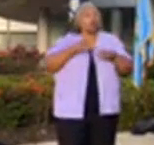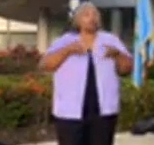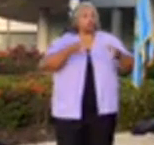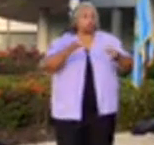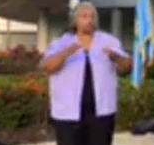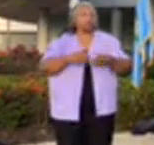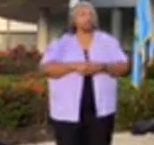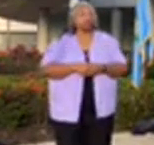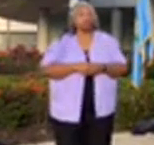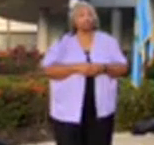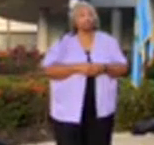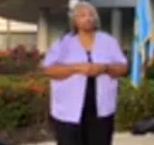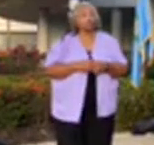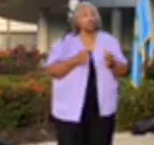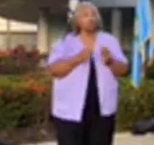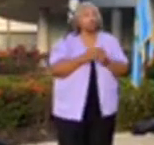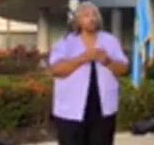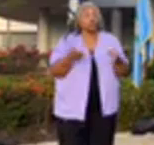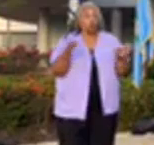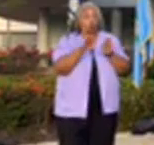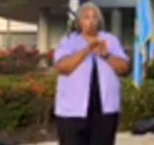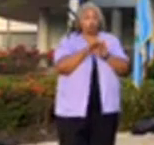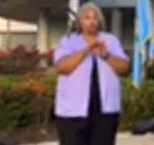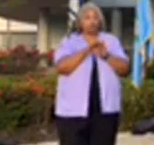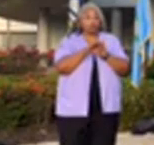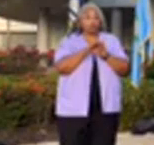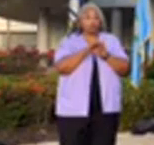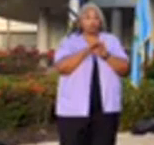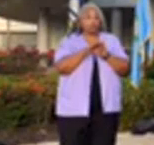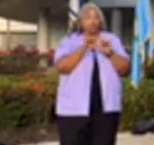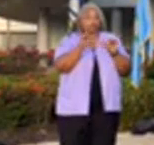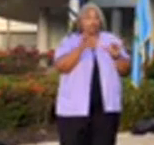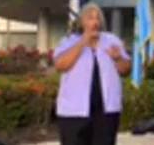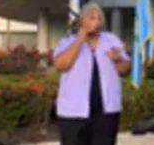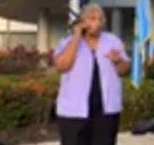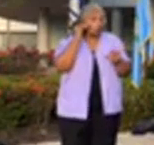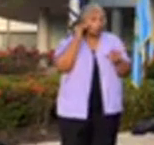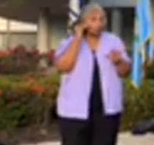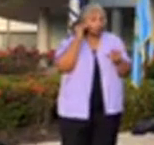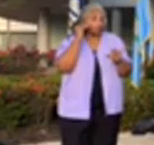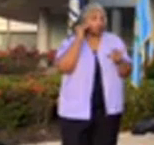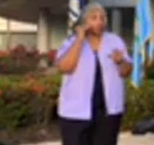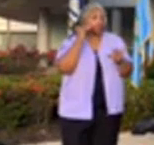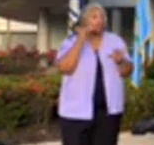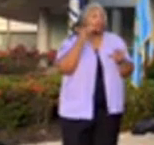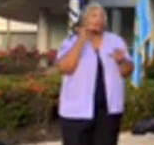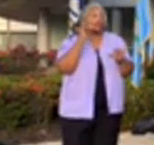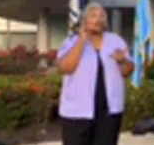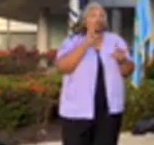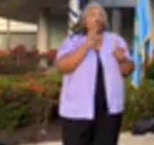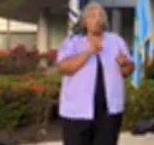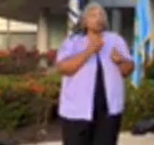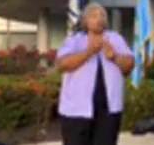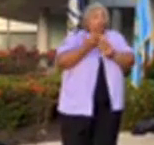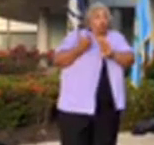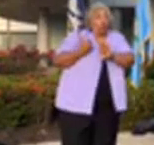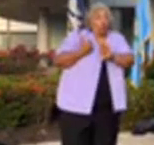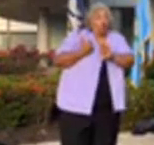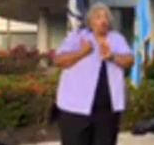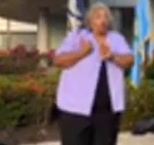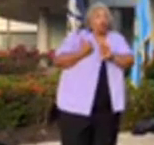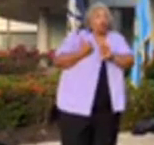With the shutdown, meaning in regards to the stay-at-home orders and even those that came prior to that, with